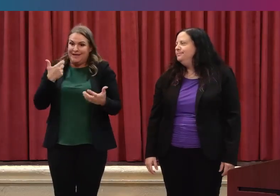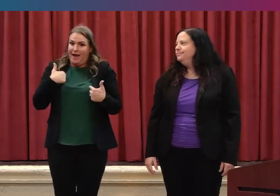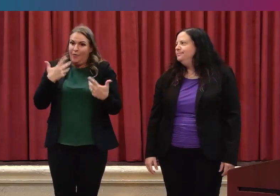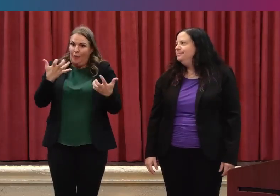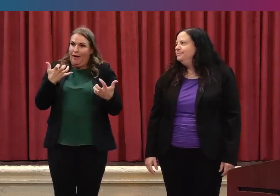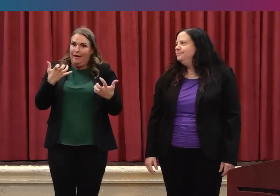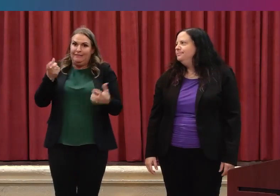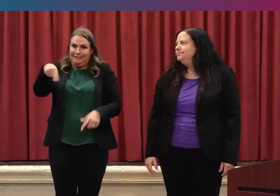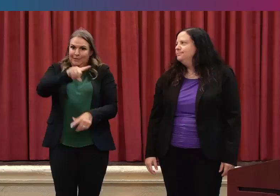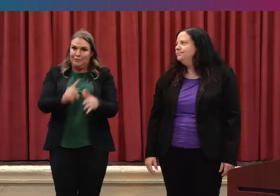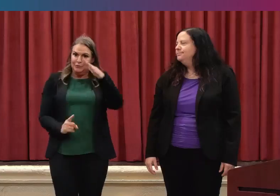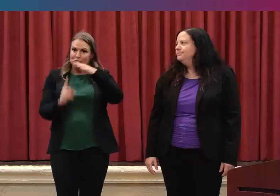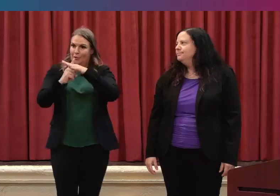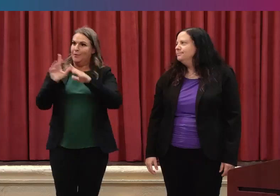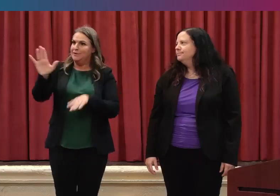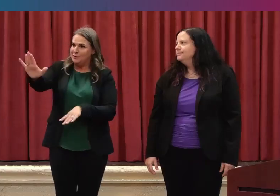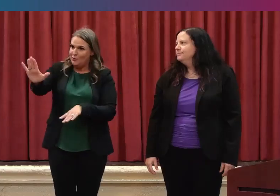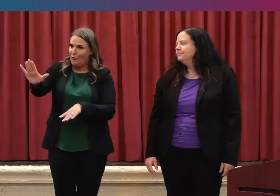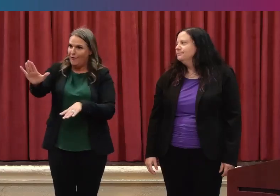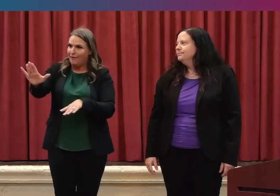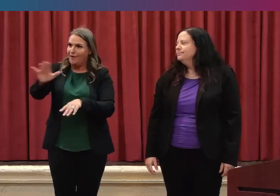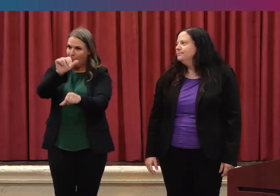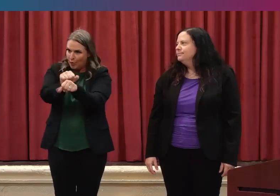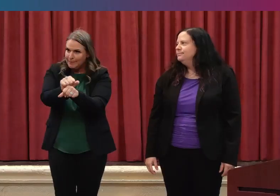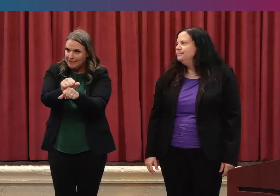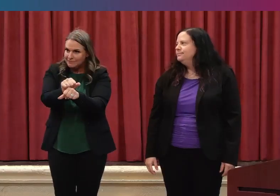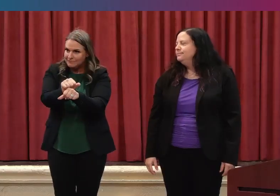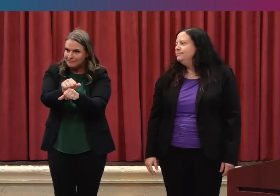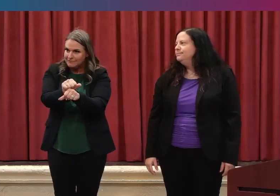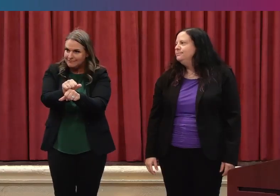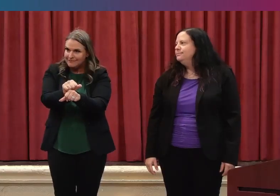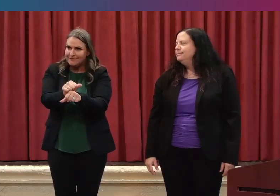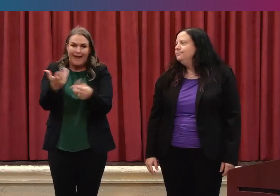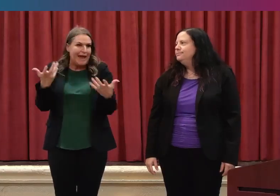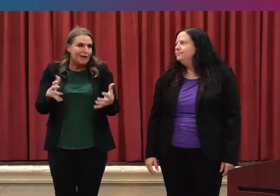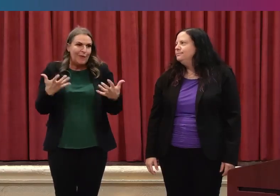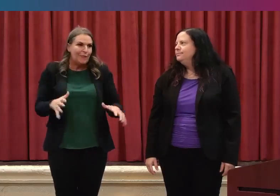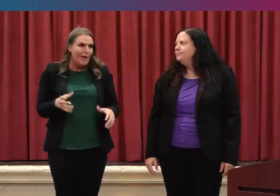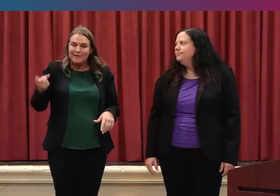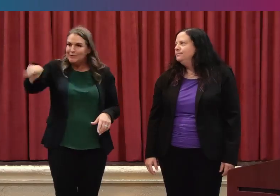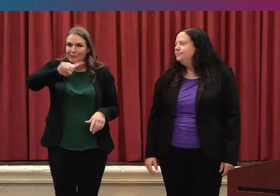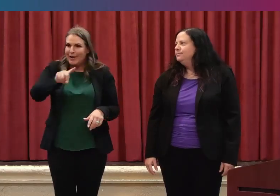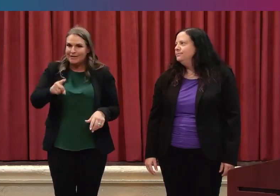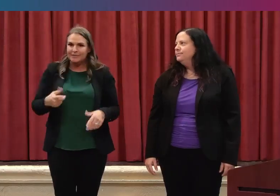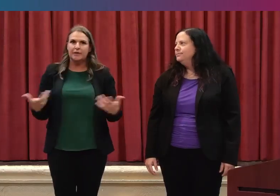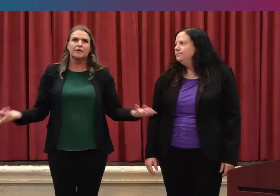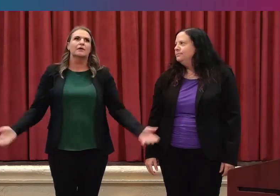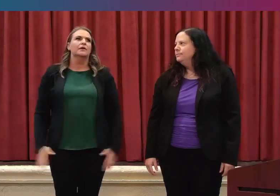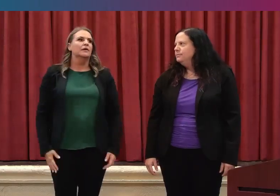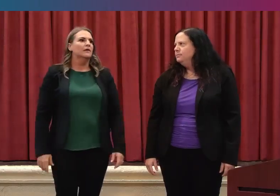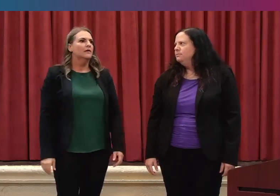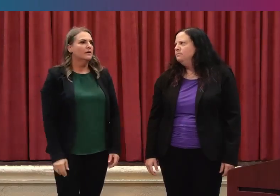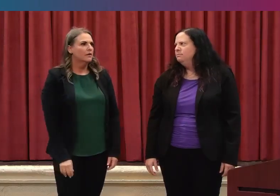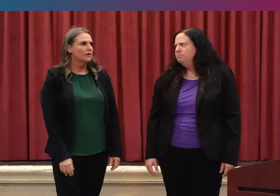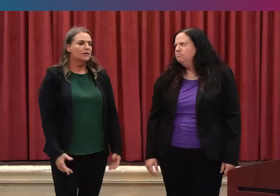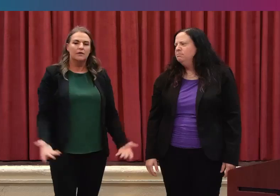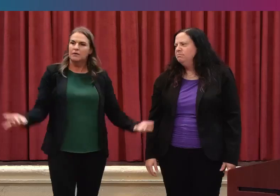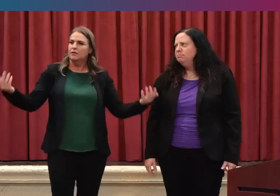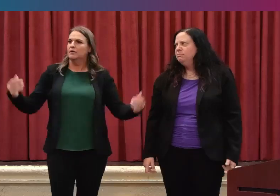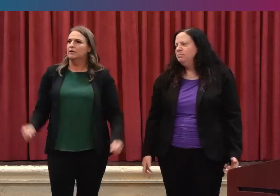are qualified and certified, because I want interpreters to show up at your appointment that you mentioned at the beginning of this.